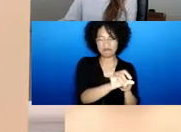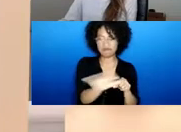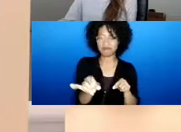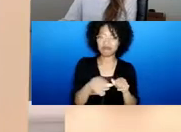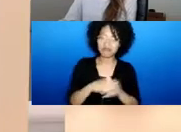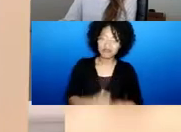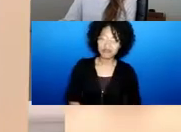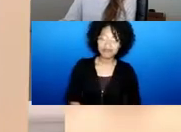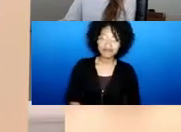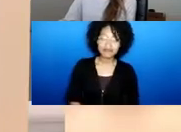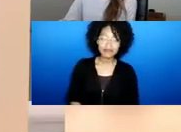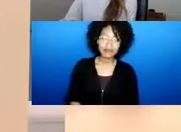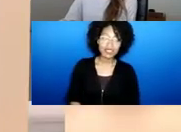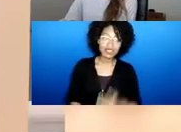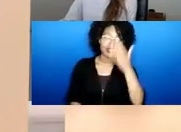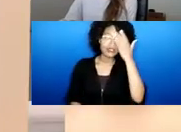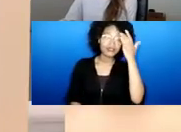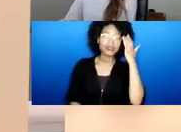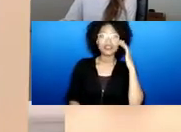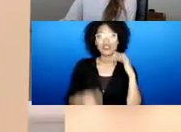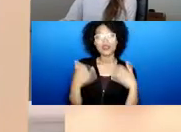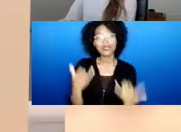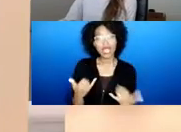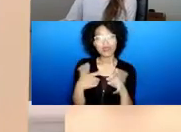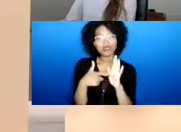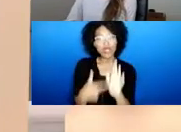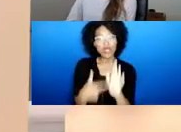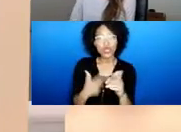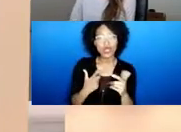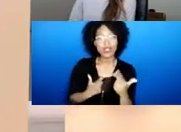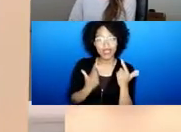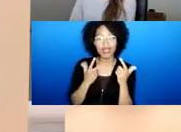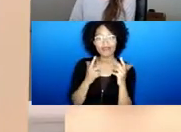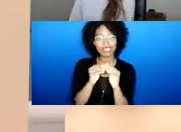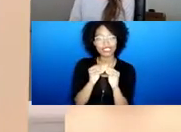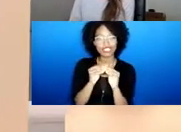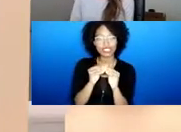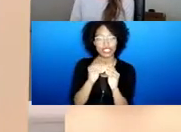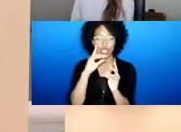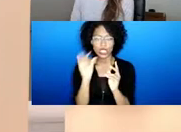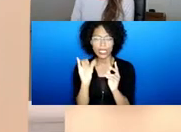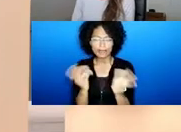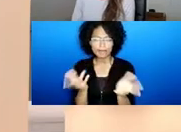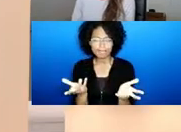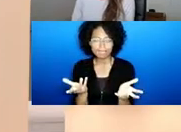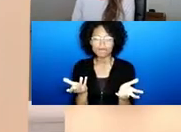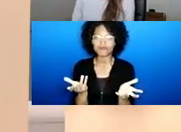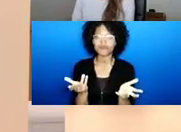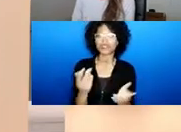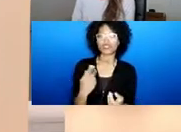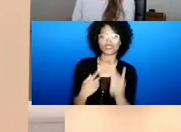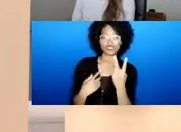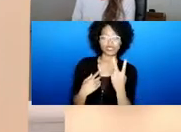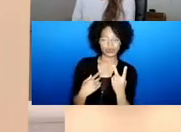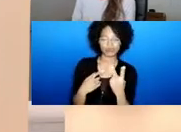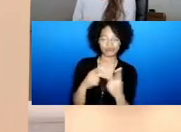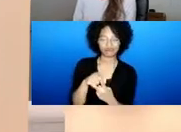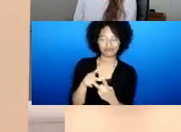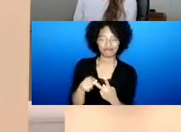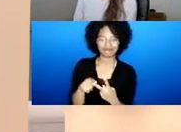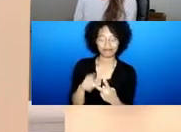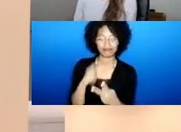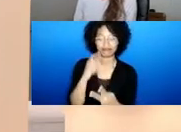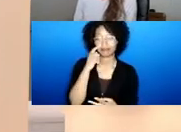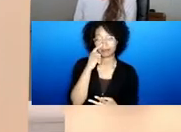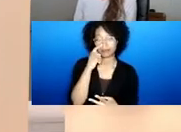We'll now show you what a live session setting is going to look like. There's going to be two different formats we go over,